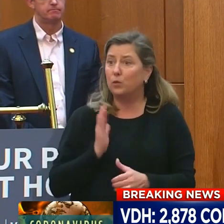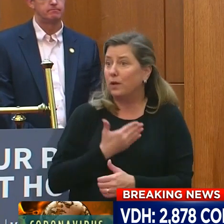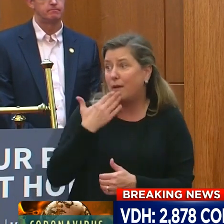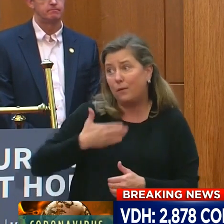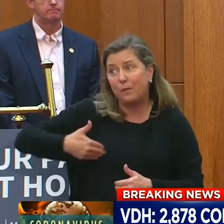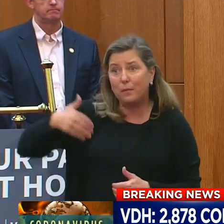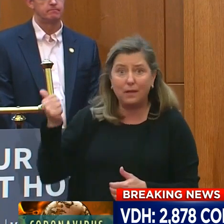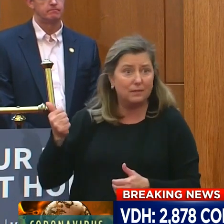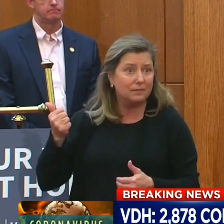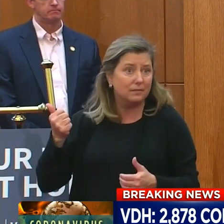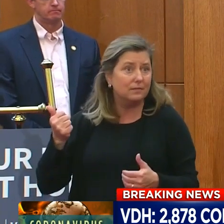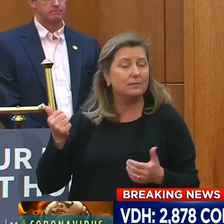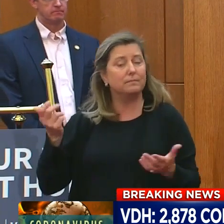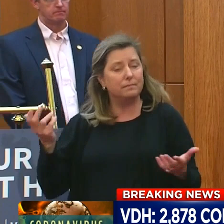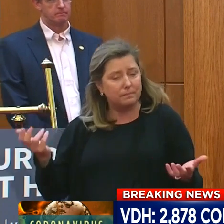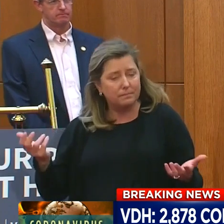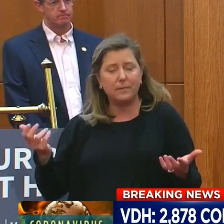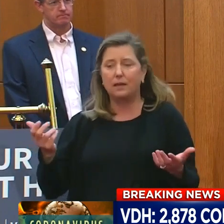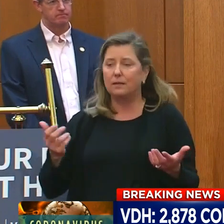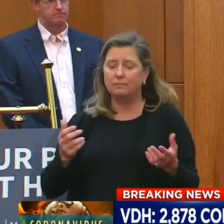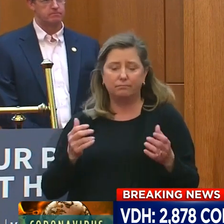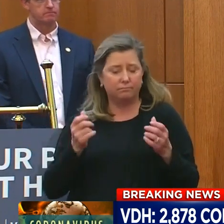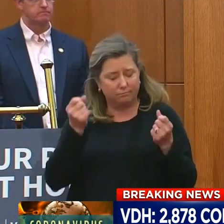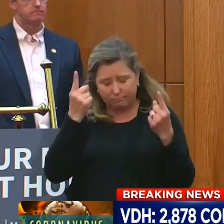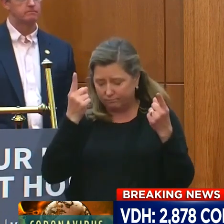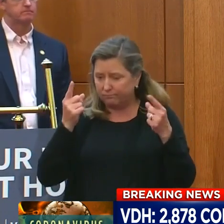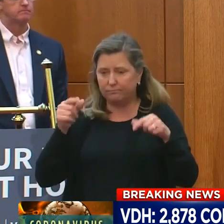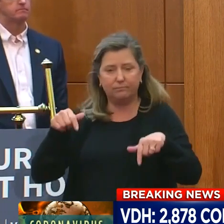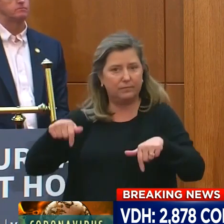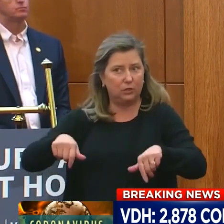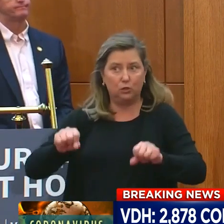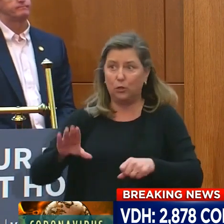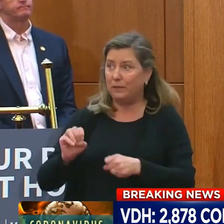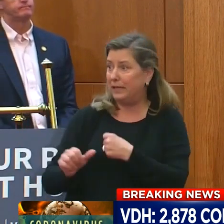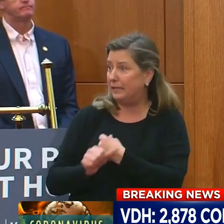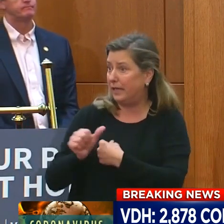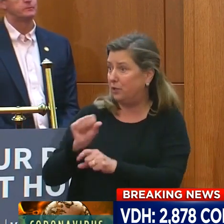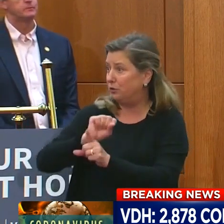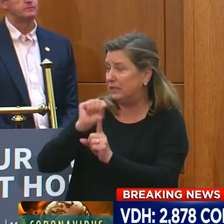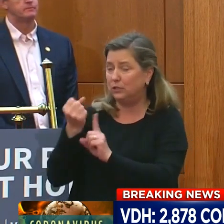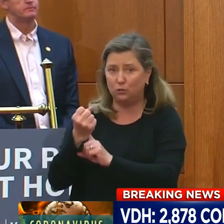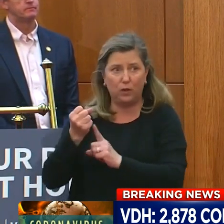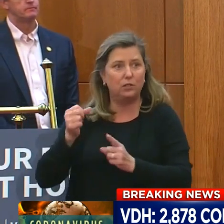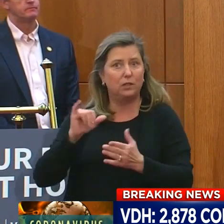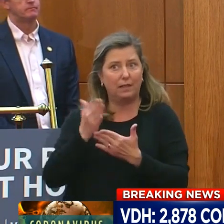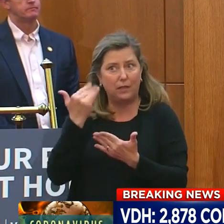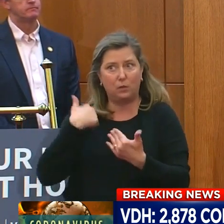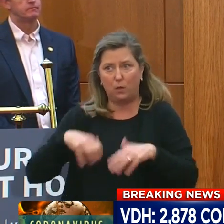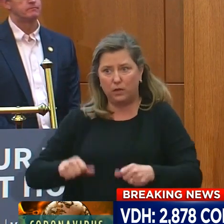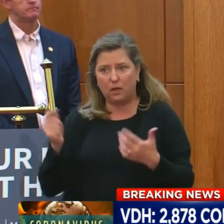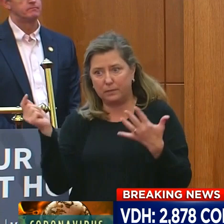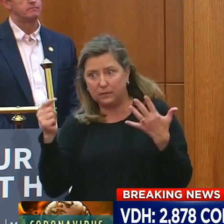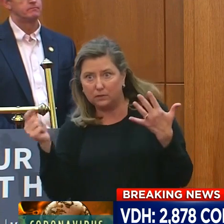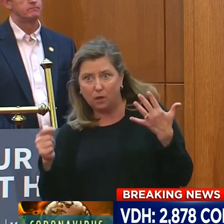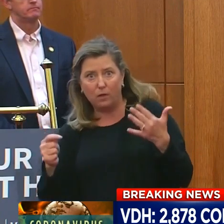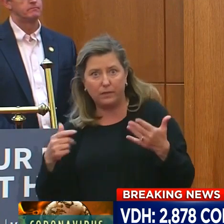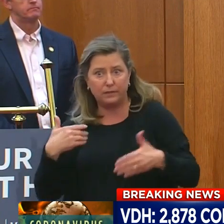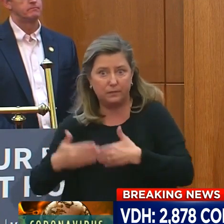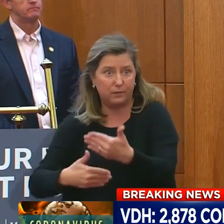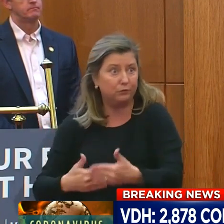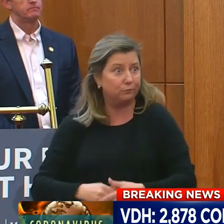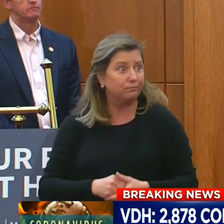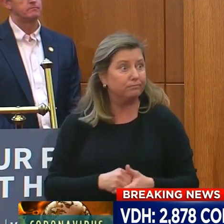best, but we share the concern that this could be a dangerous situation. That's why we're adopting all these measures.